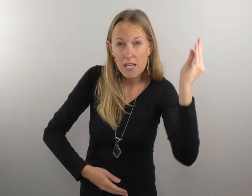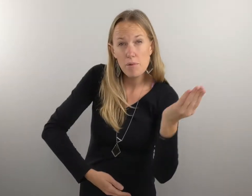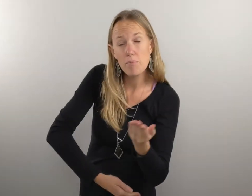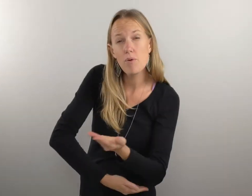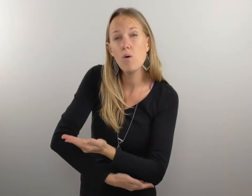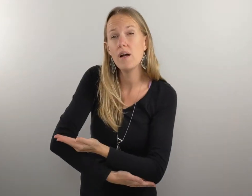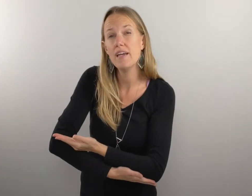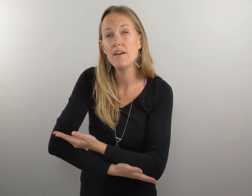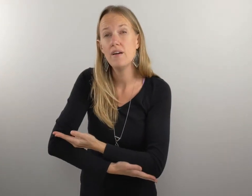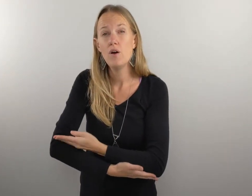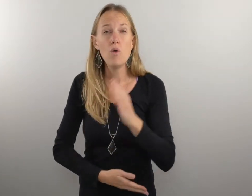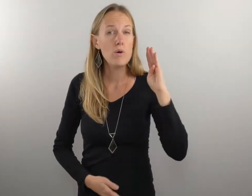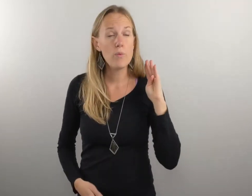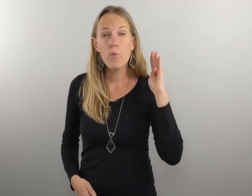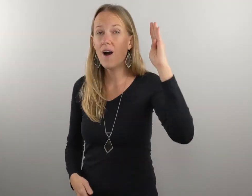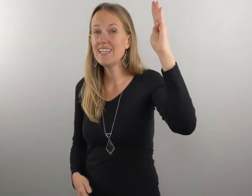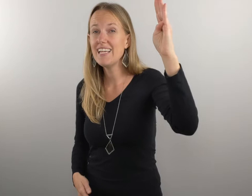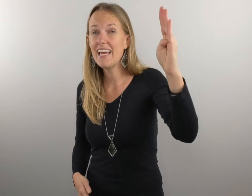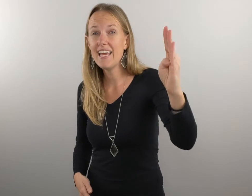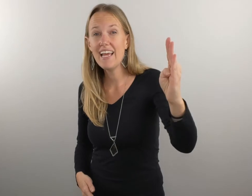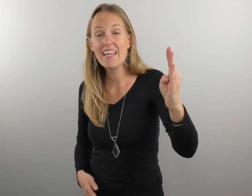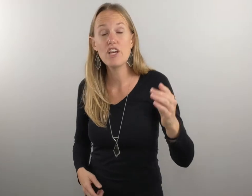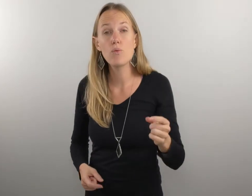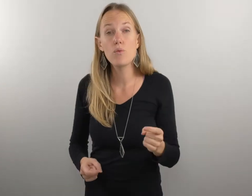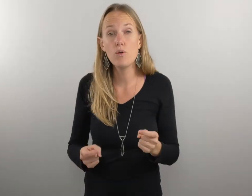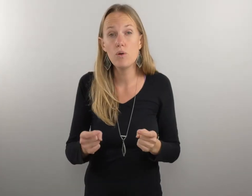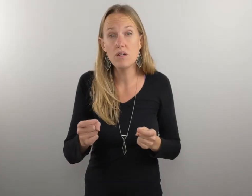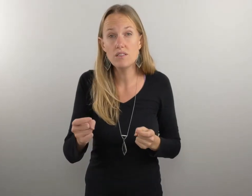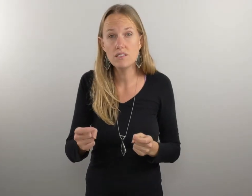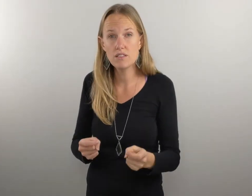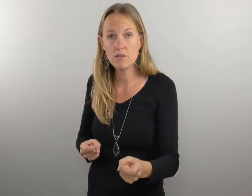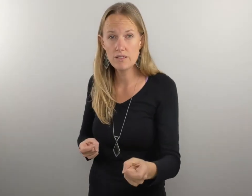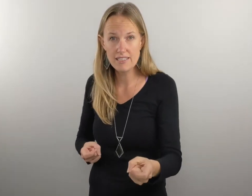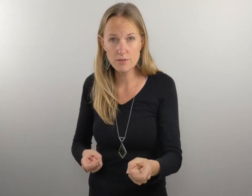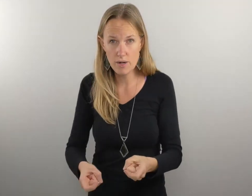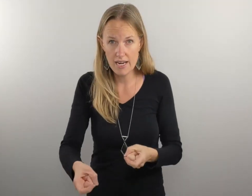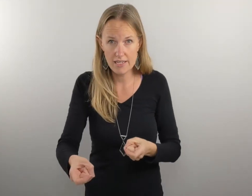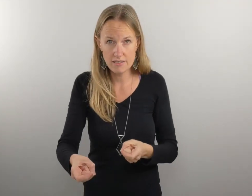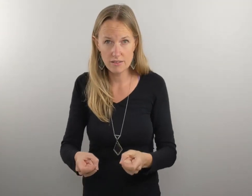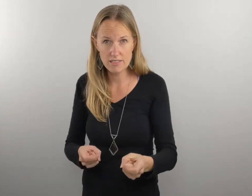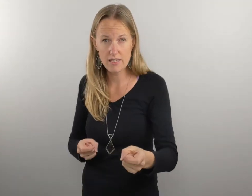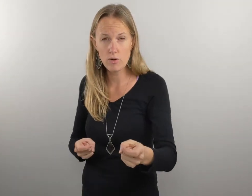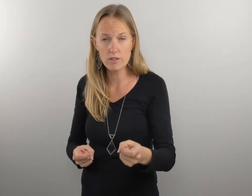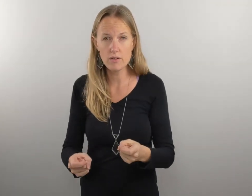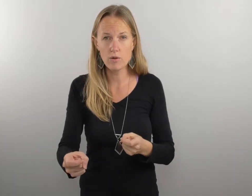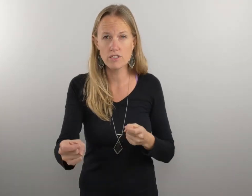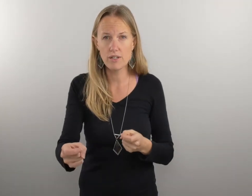baby boy would one day and then rule? So that's reign. So it's like you're holding the horse